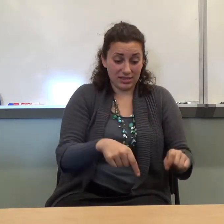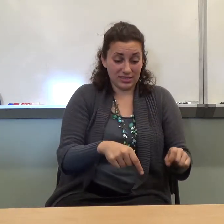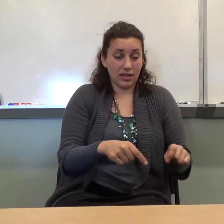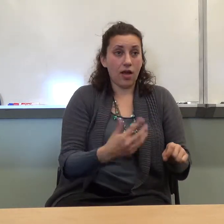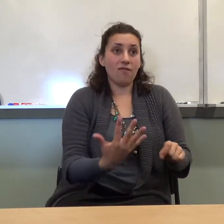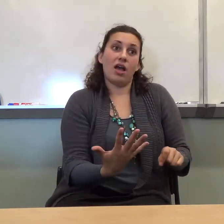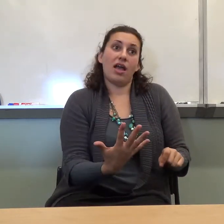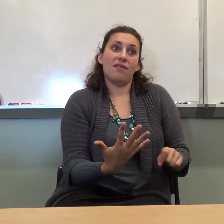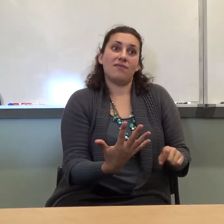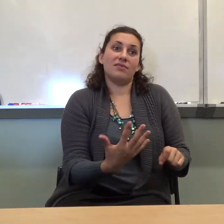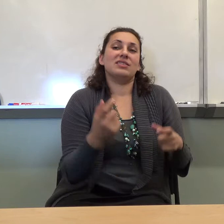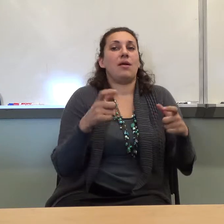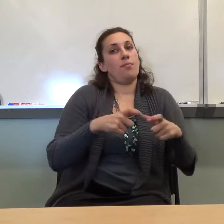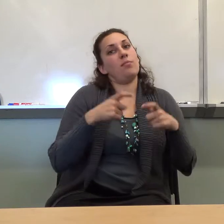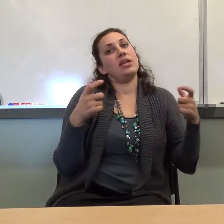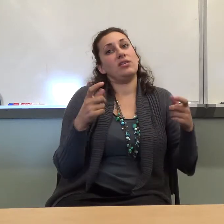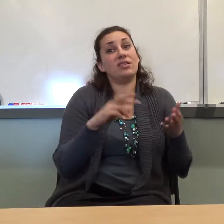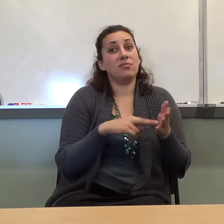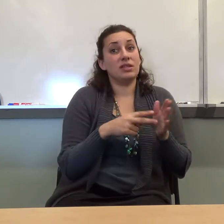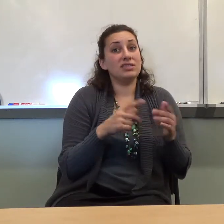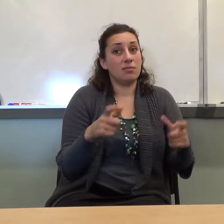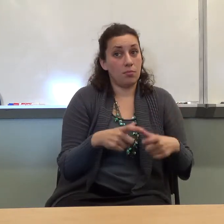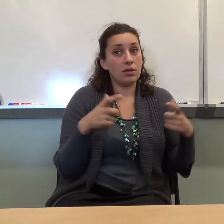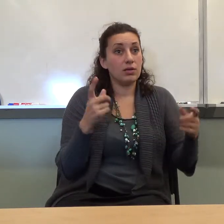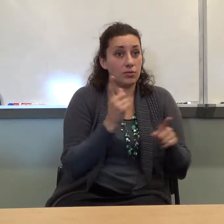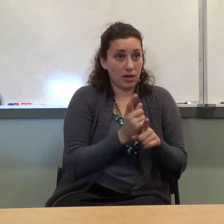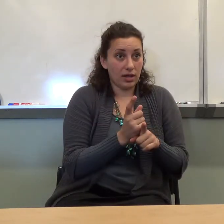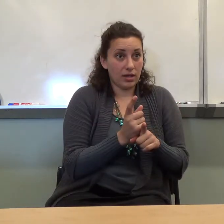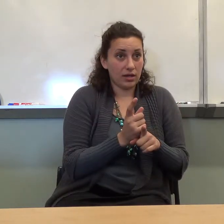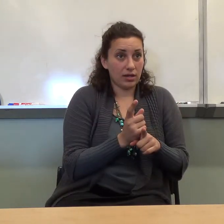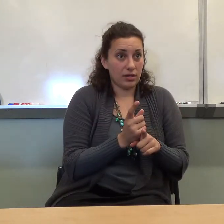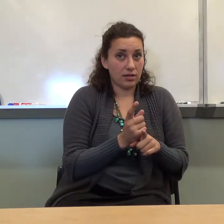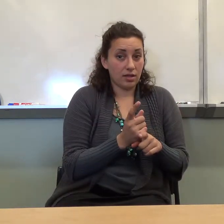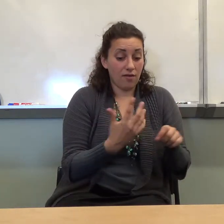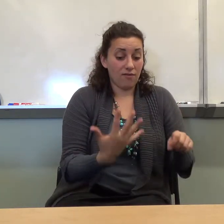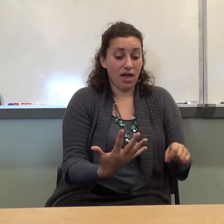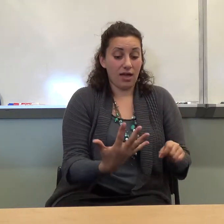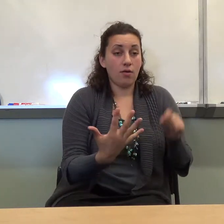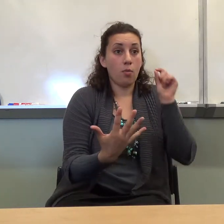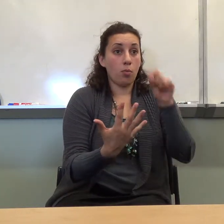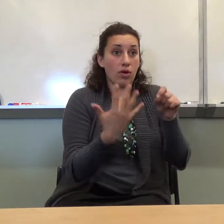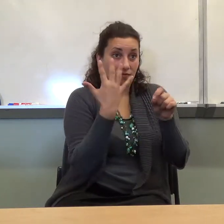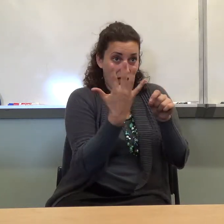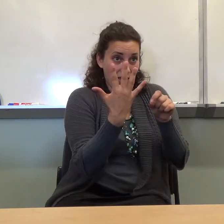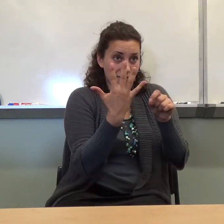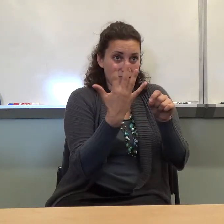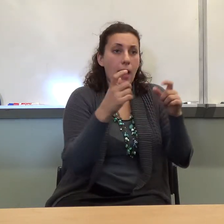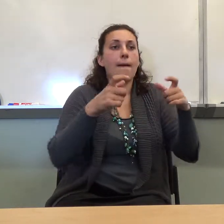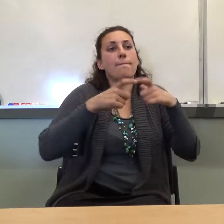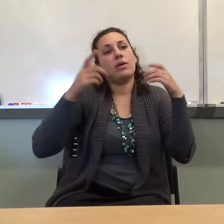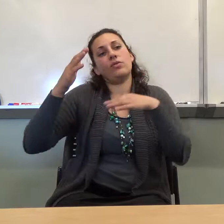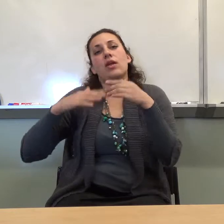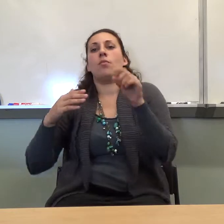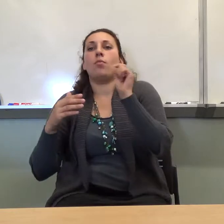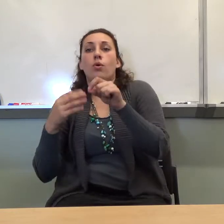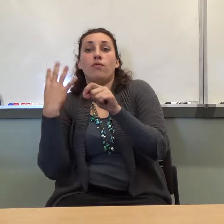is bigger, which means you've got more in this tenths position than you do in these two, so it's further to the right. It's a larger